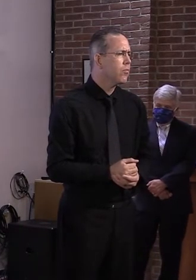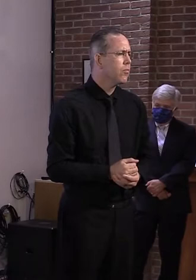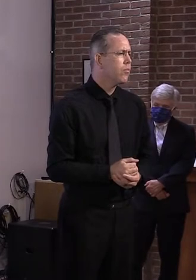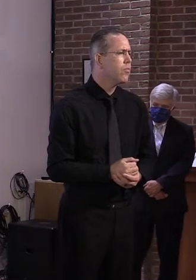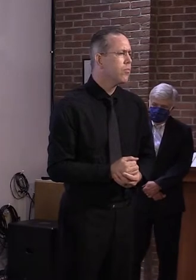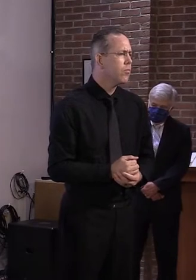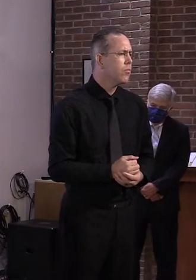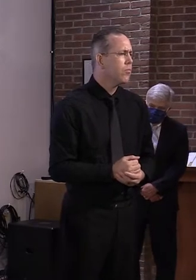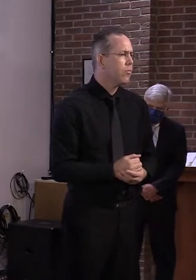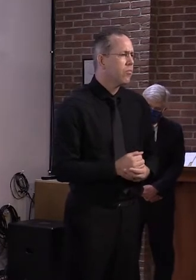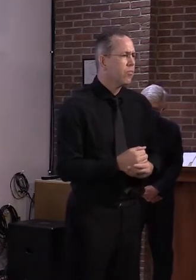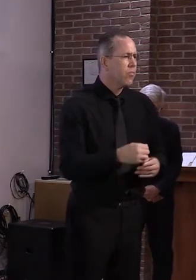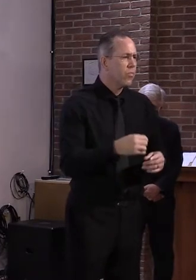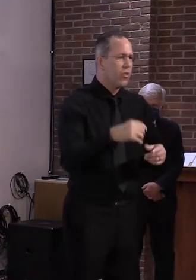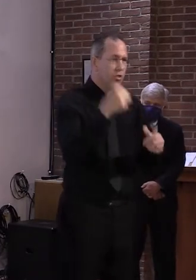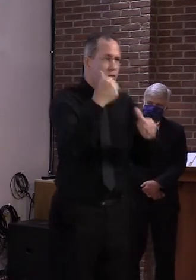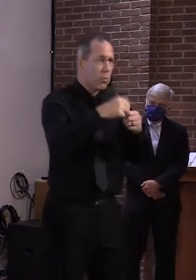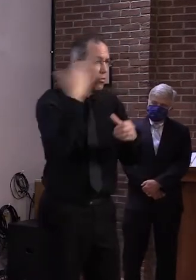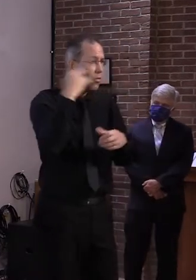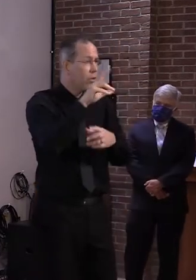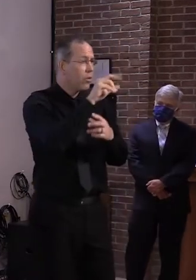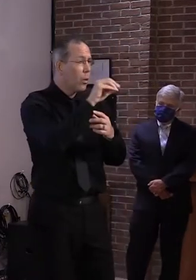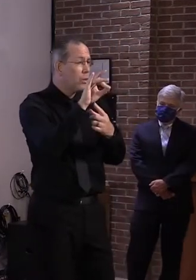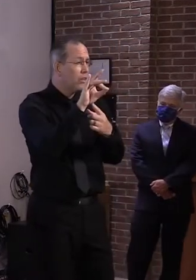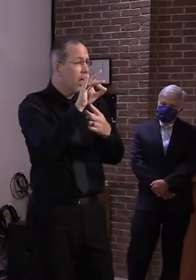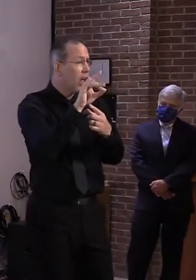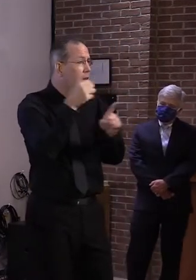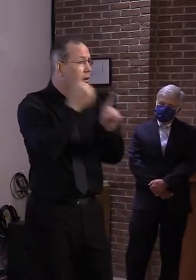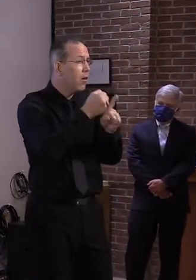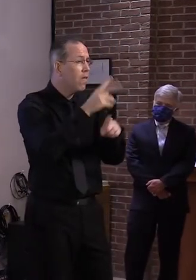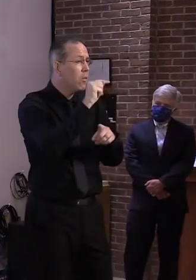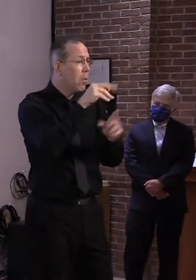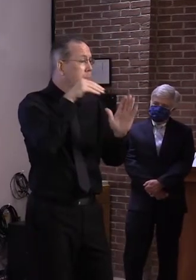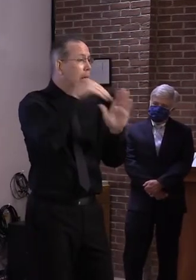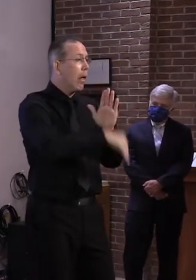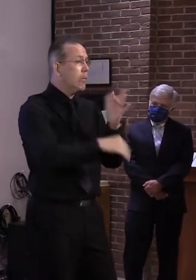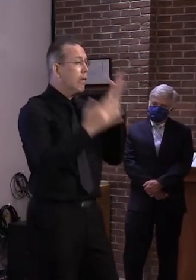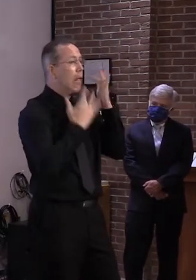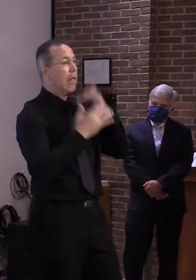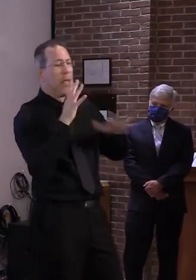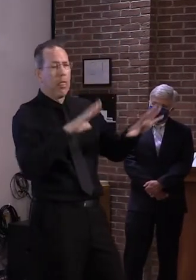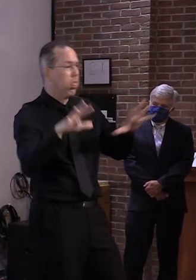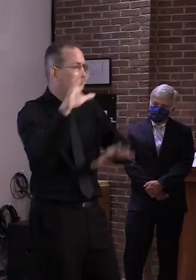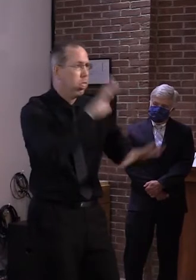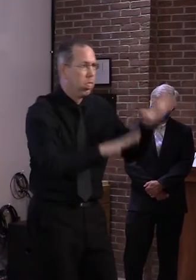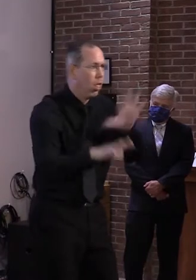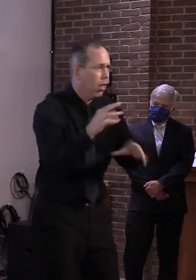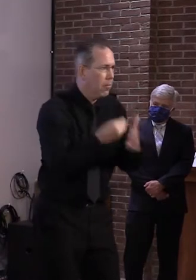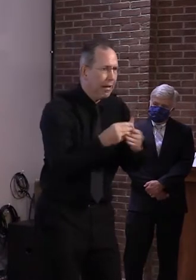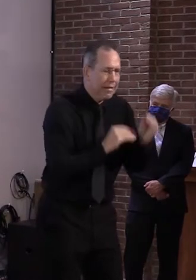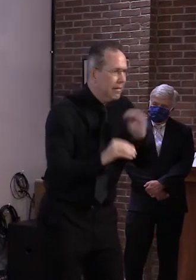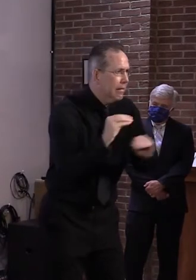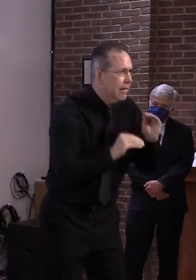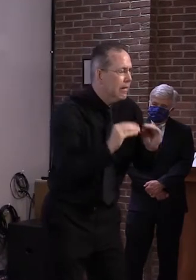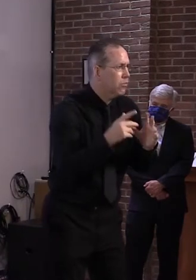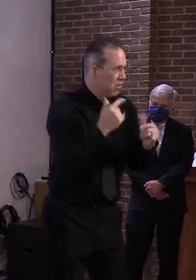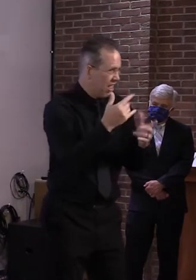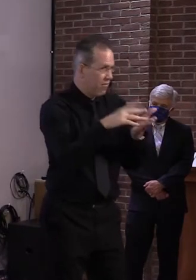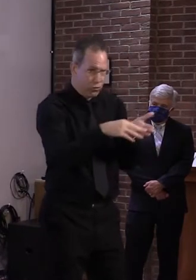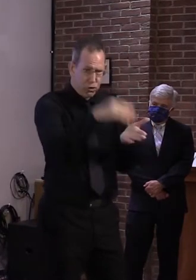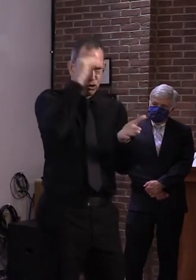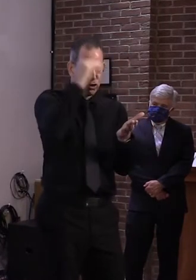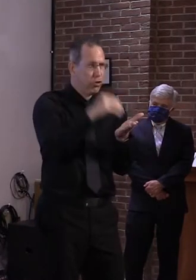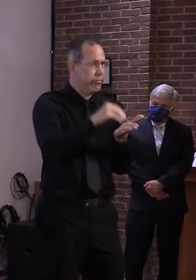really long time to recover from the last one. Yeah. In fact, we still hadn't in some ways. Yeah, again, we're going to have to do things differently. I think